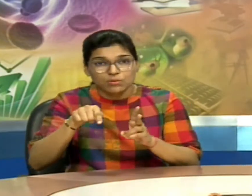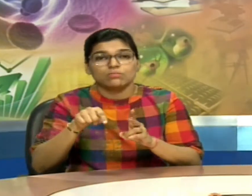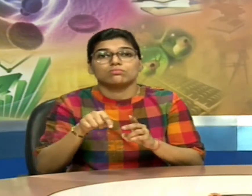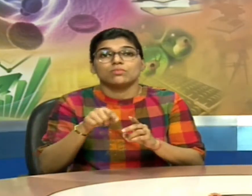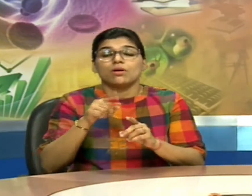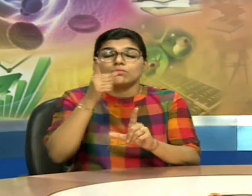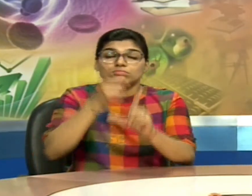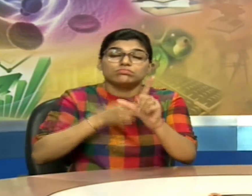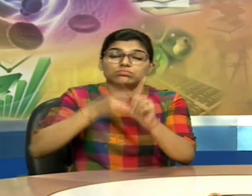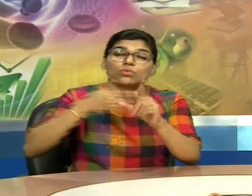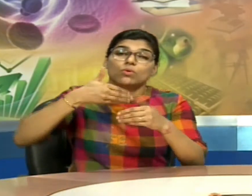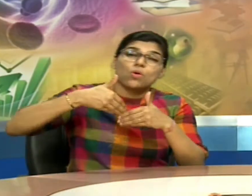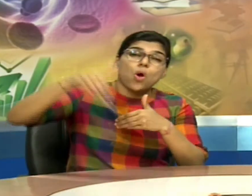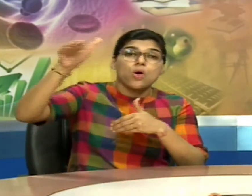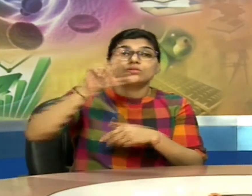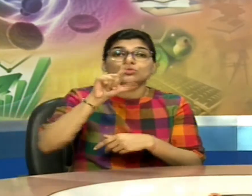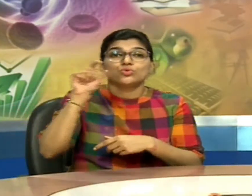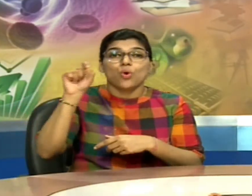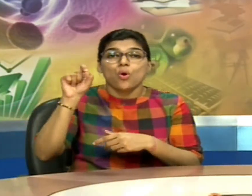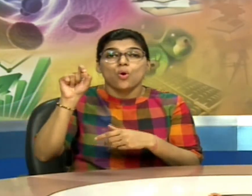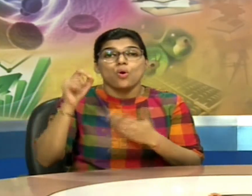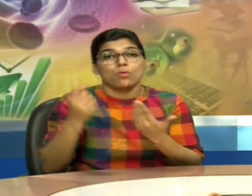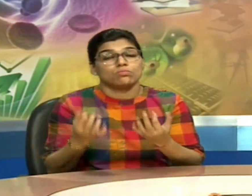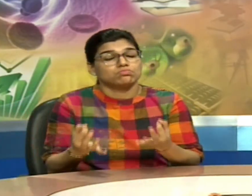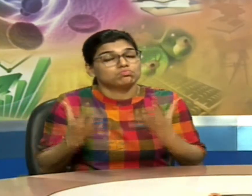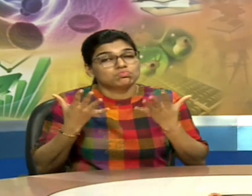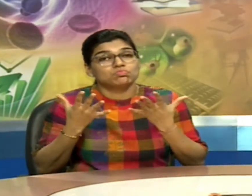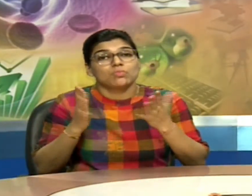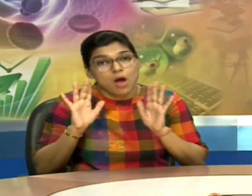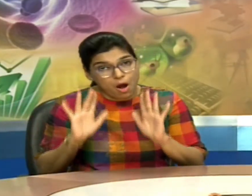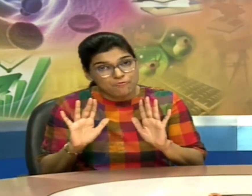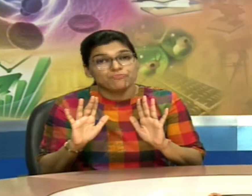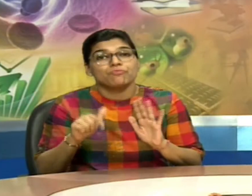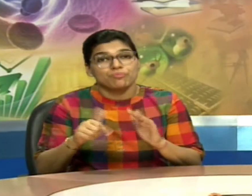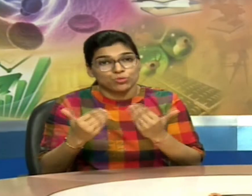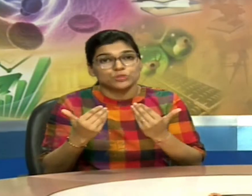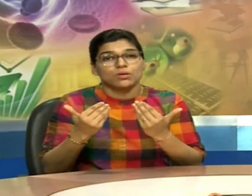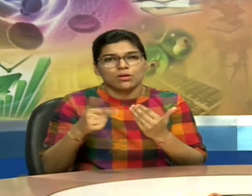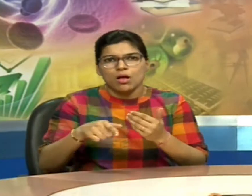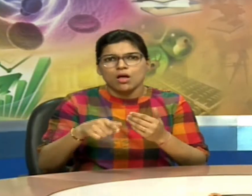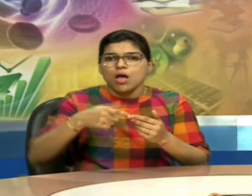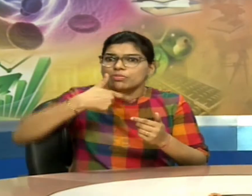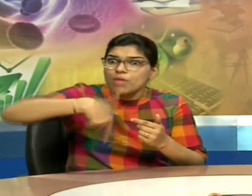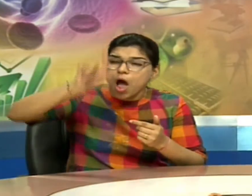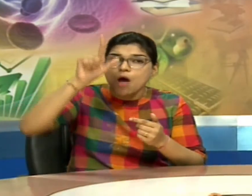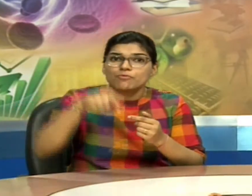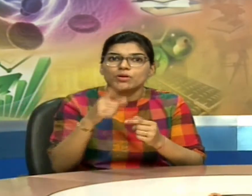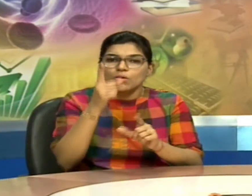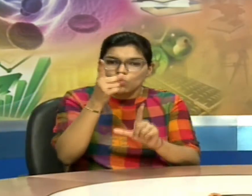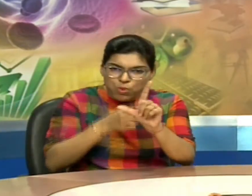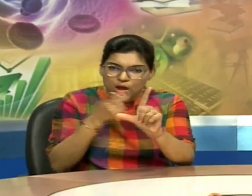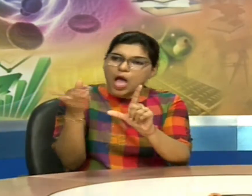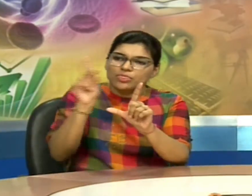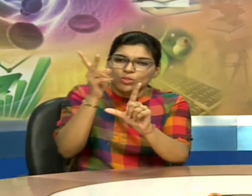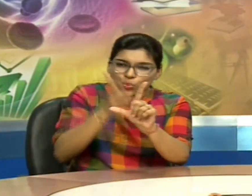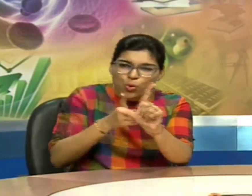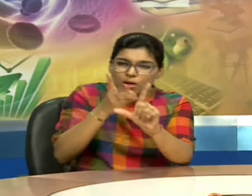glass material and it happen that it breaks. So, glass is 100%